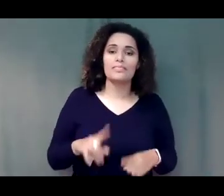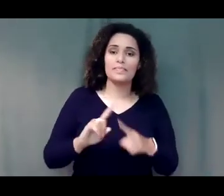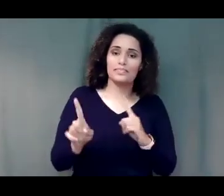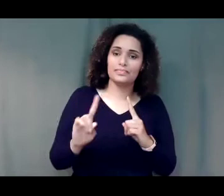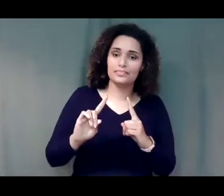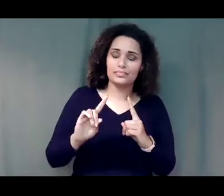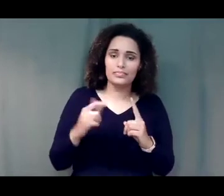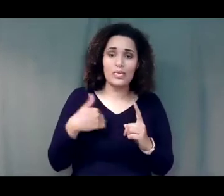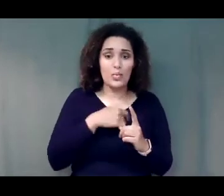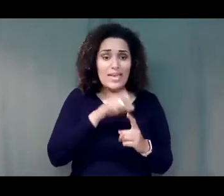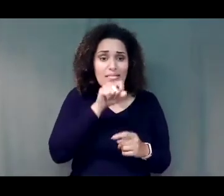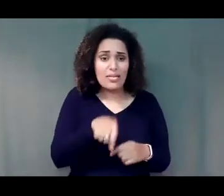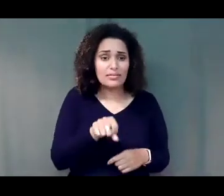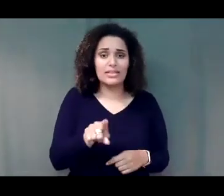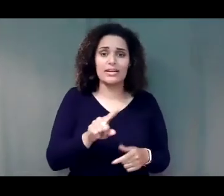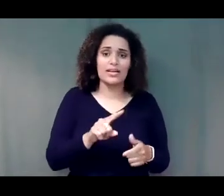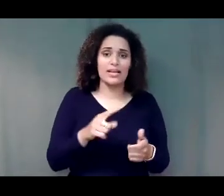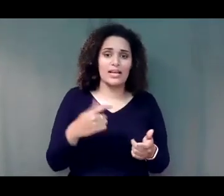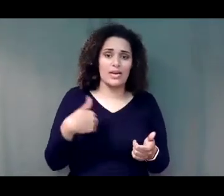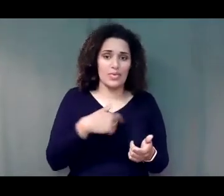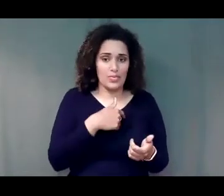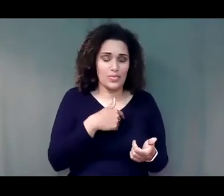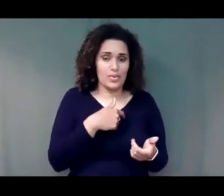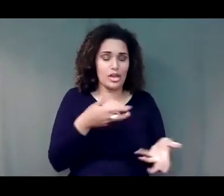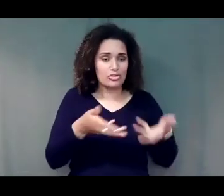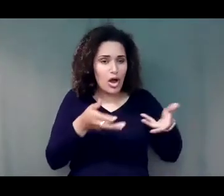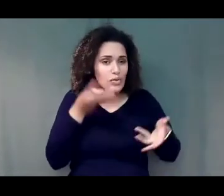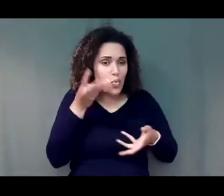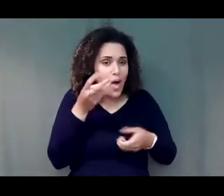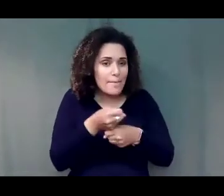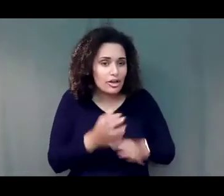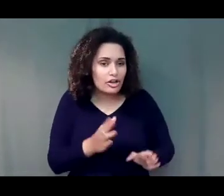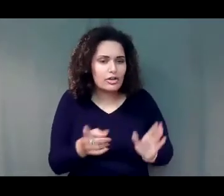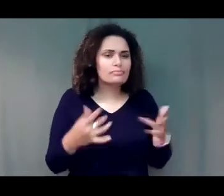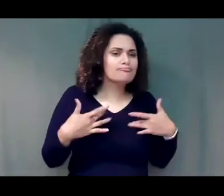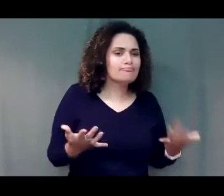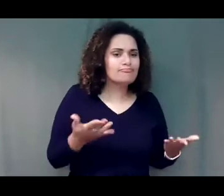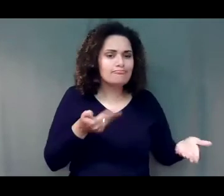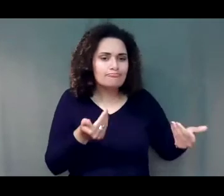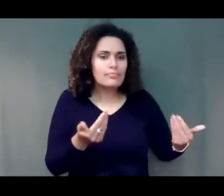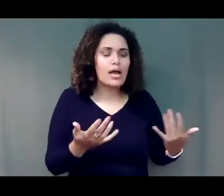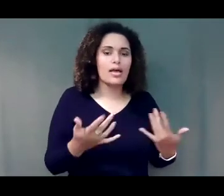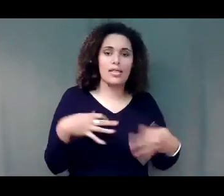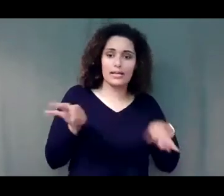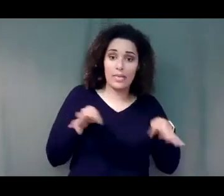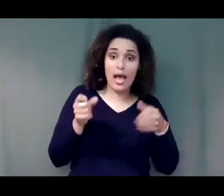But we really loved it. When we talked to Matthew, the winemaker, about it, he said, yeah, we do a lot in barrel, and we're